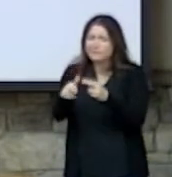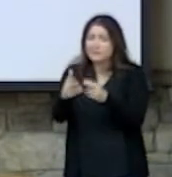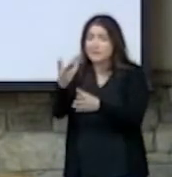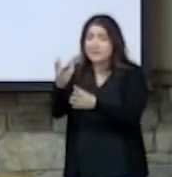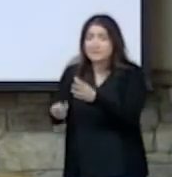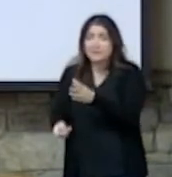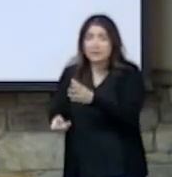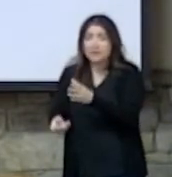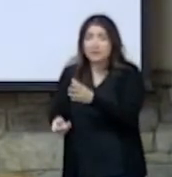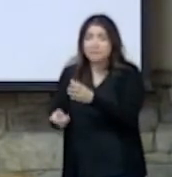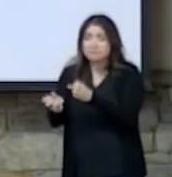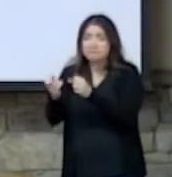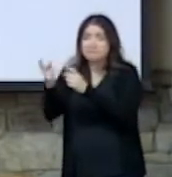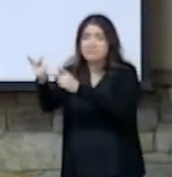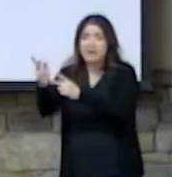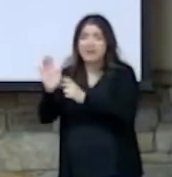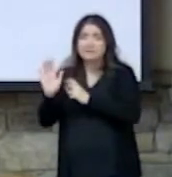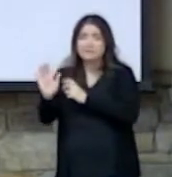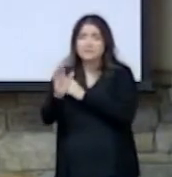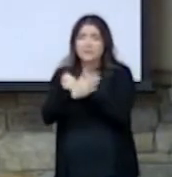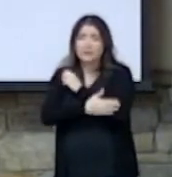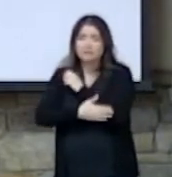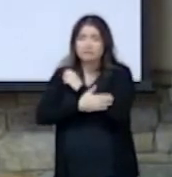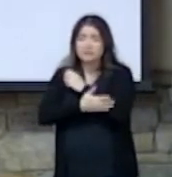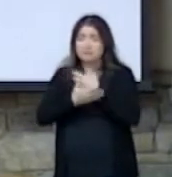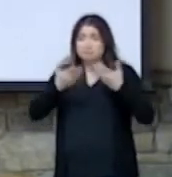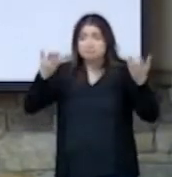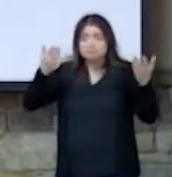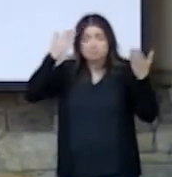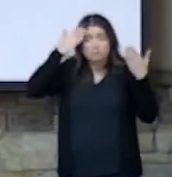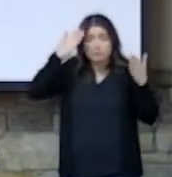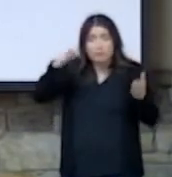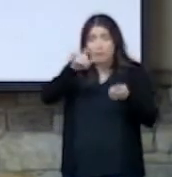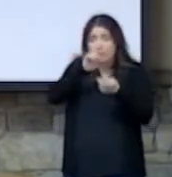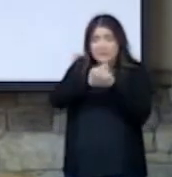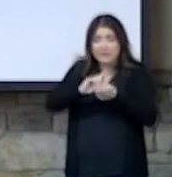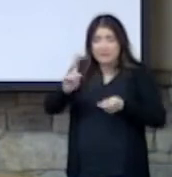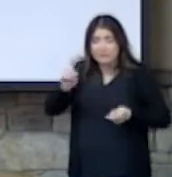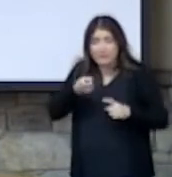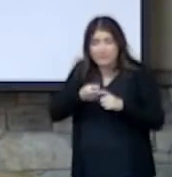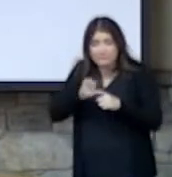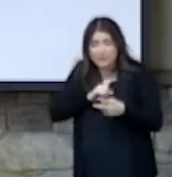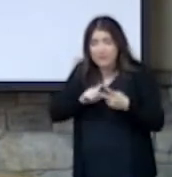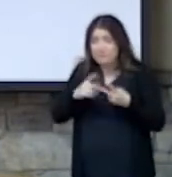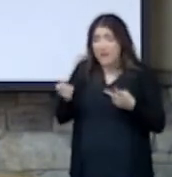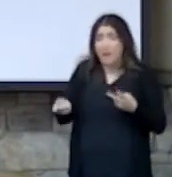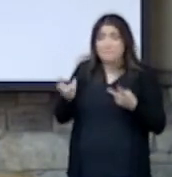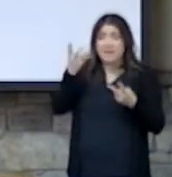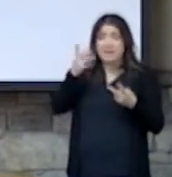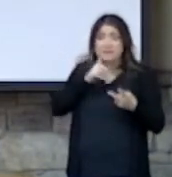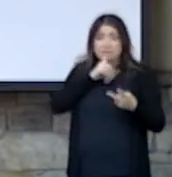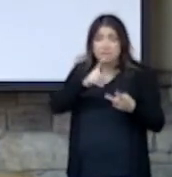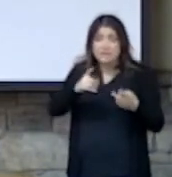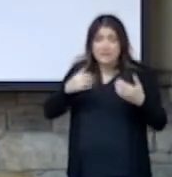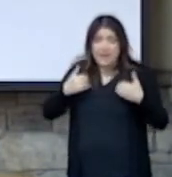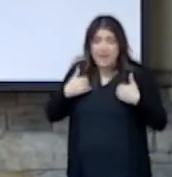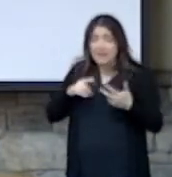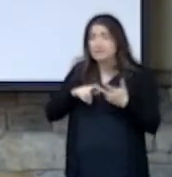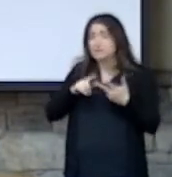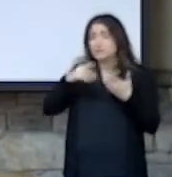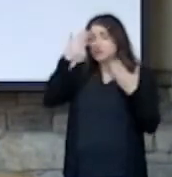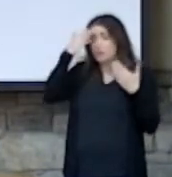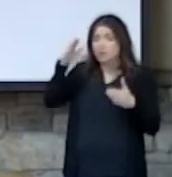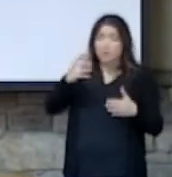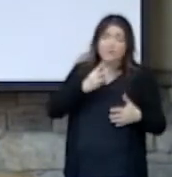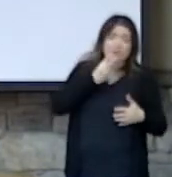disappear back to their own country. And we don't even know exactly where they came from. We don't know how many of them there were. We don't know whether they